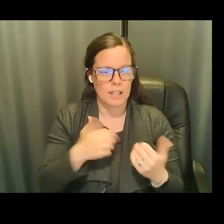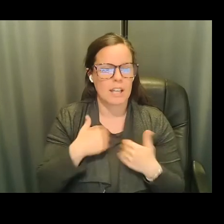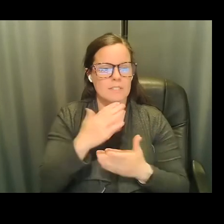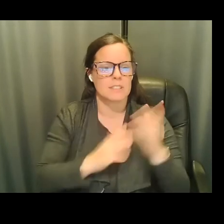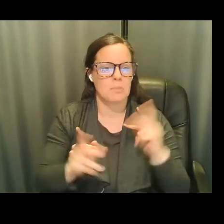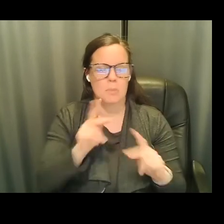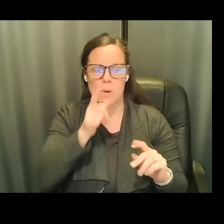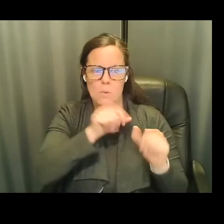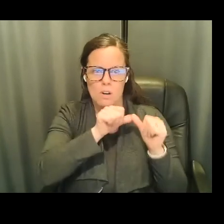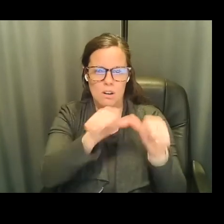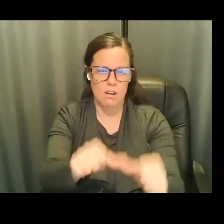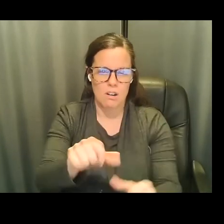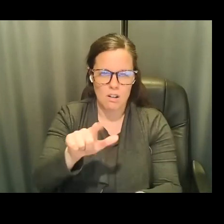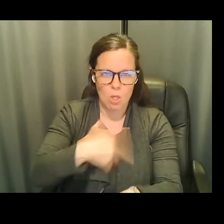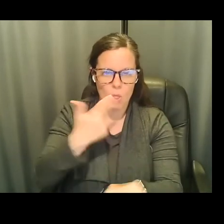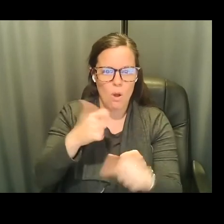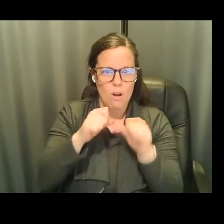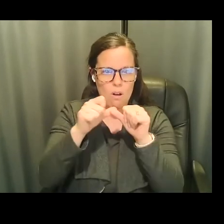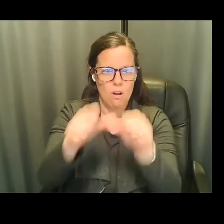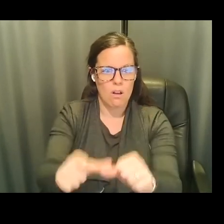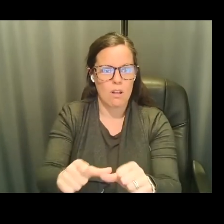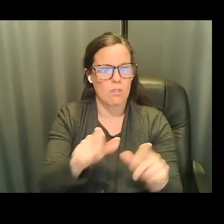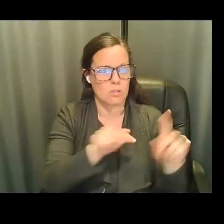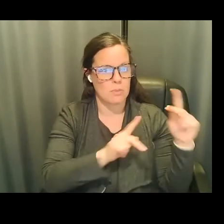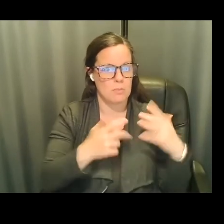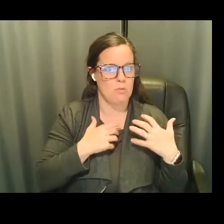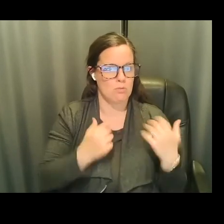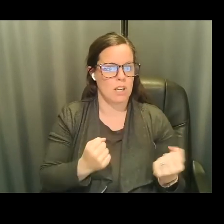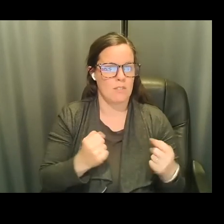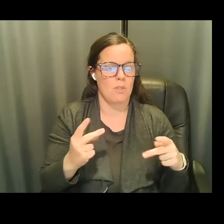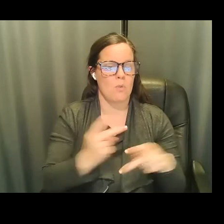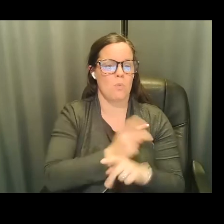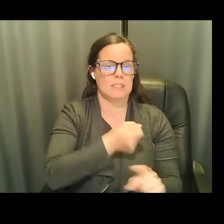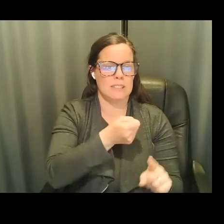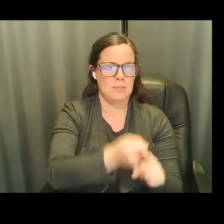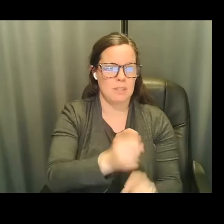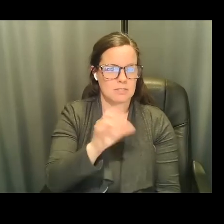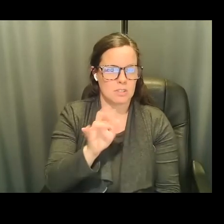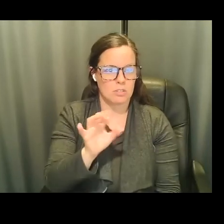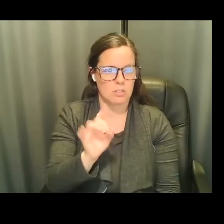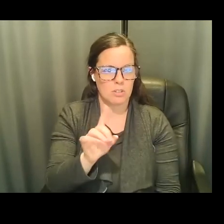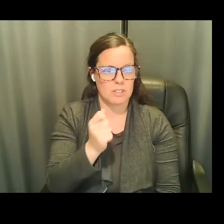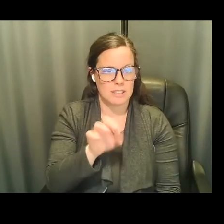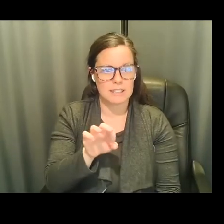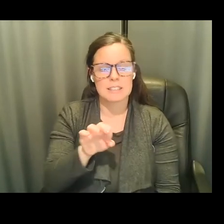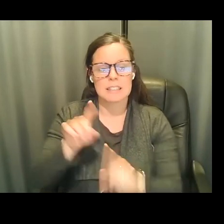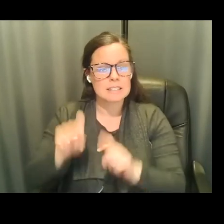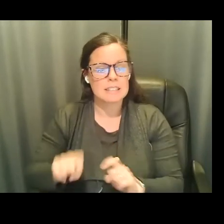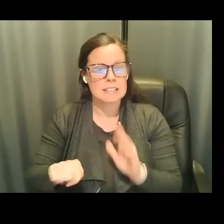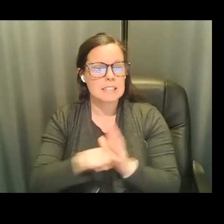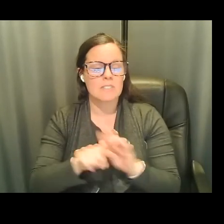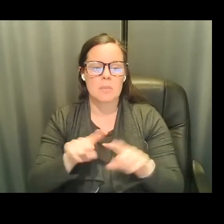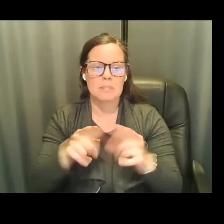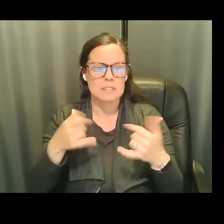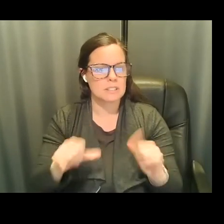are individuals have recovered from the worst impacts of COVID-19 and have tested negative. However, they still